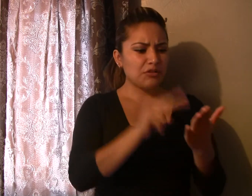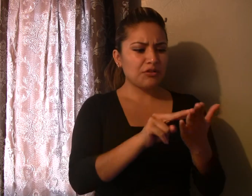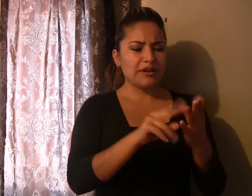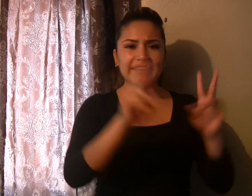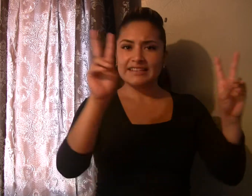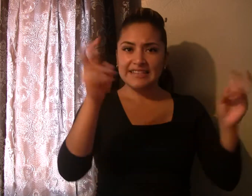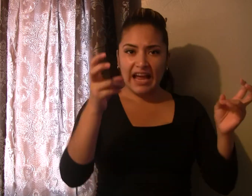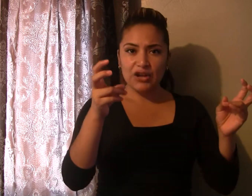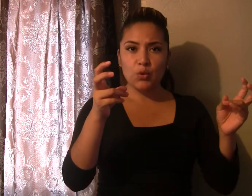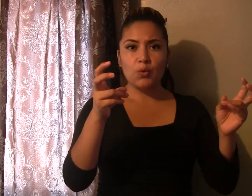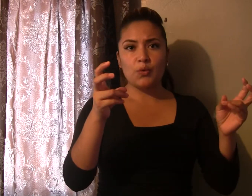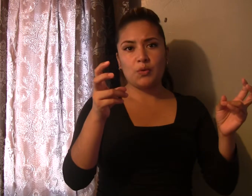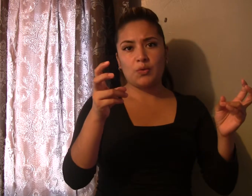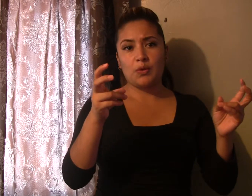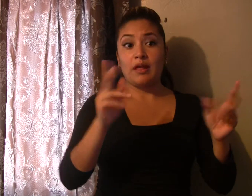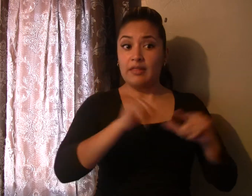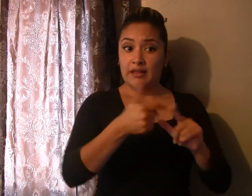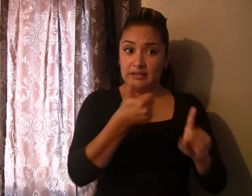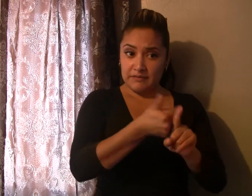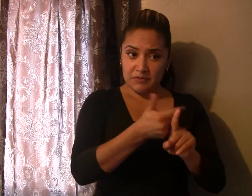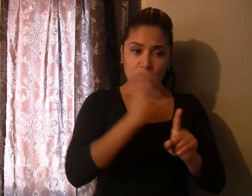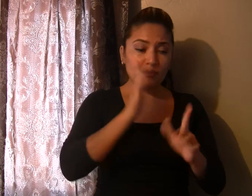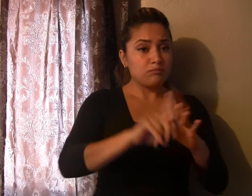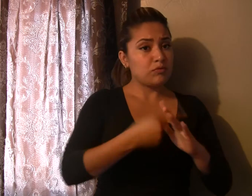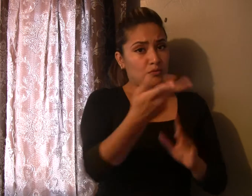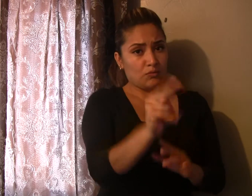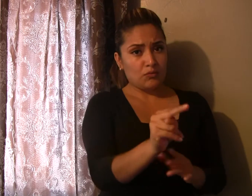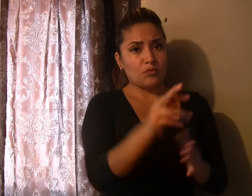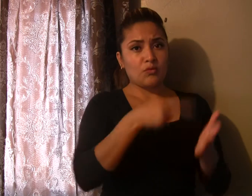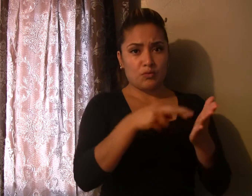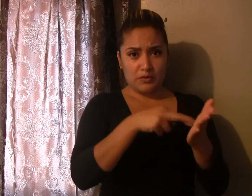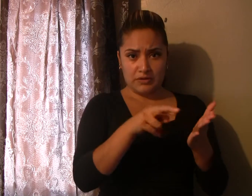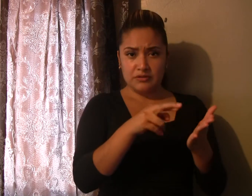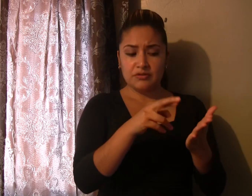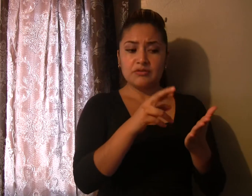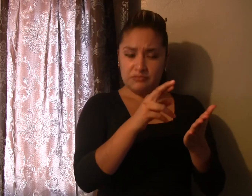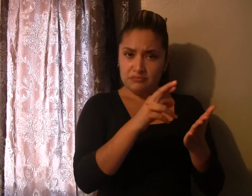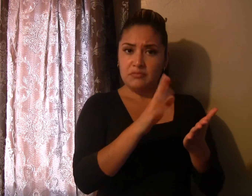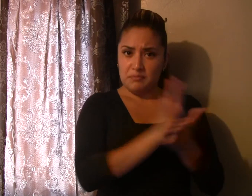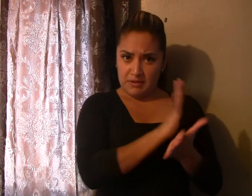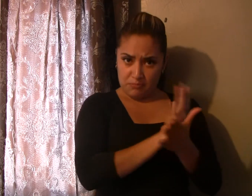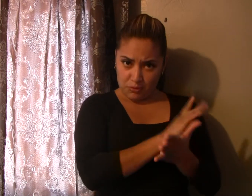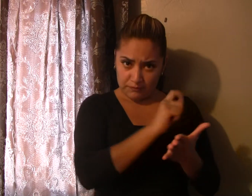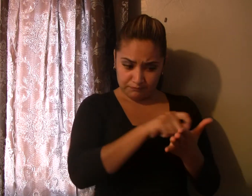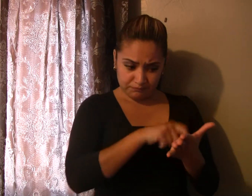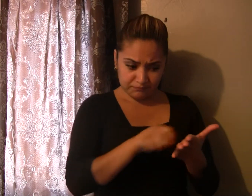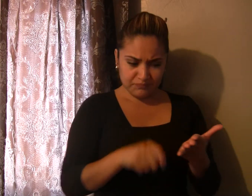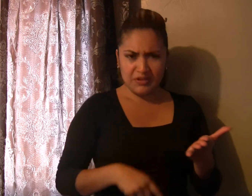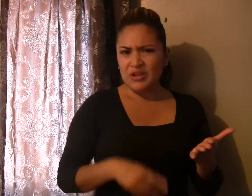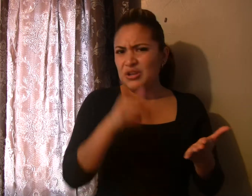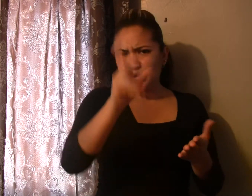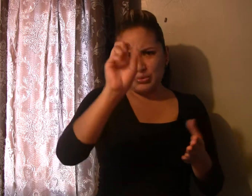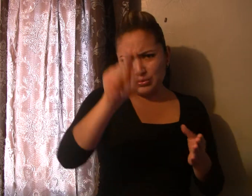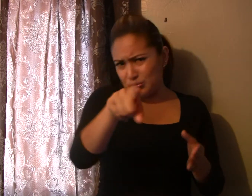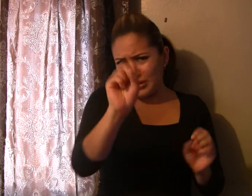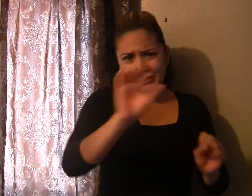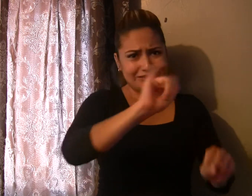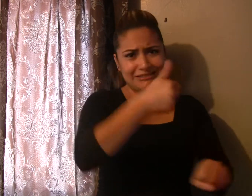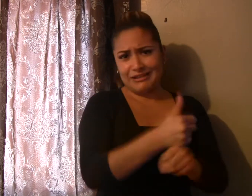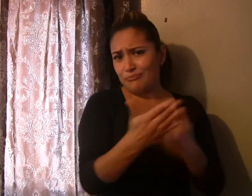start their own research project. And you can really arrange this however you'd like. I usually have students practice the skills that I'm working